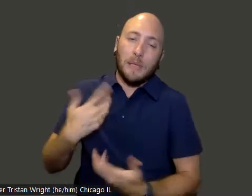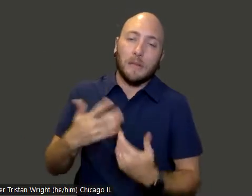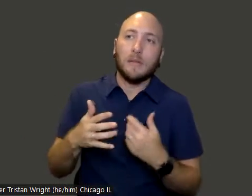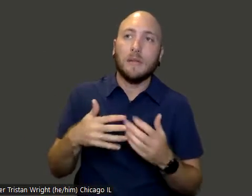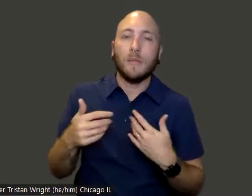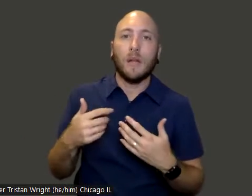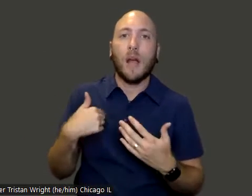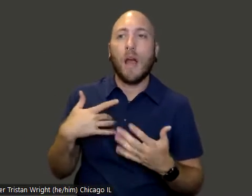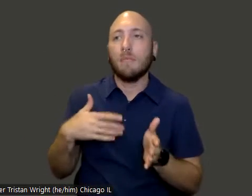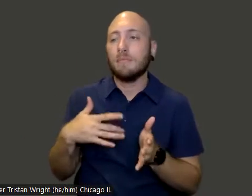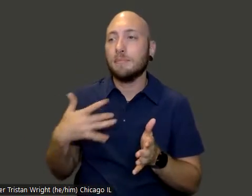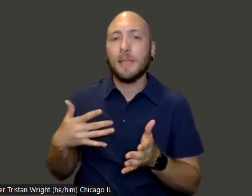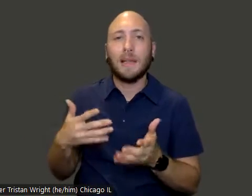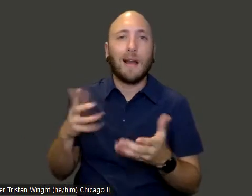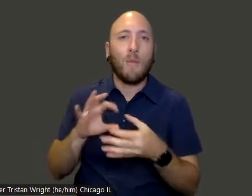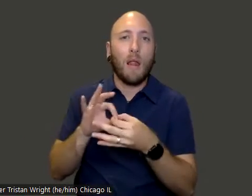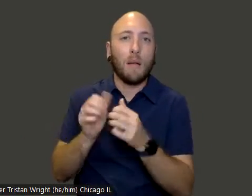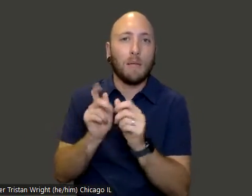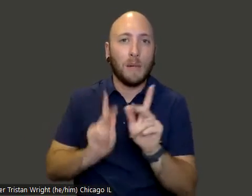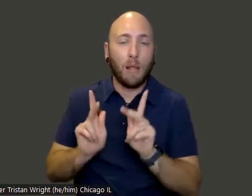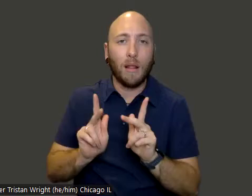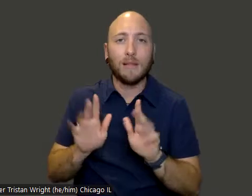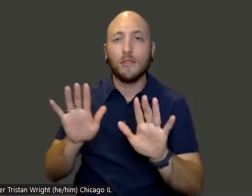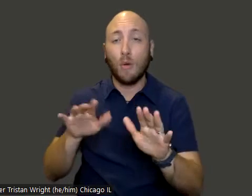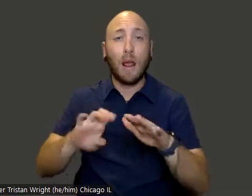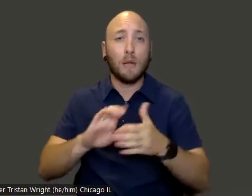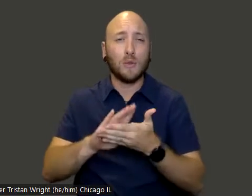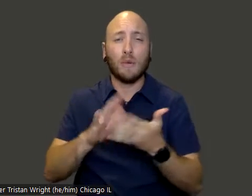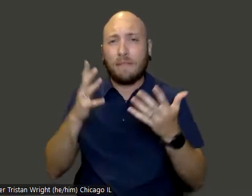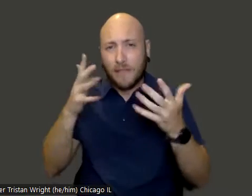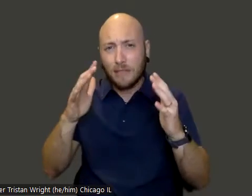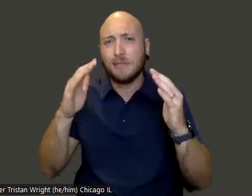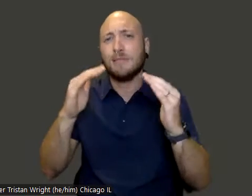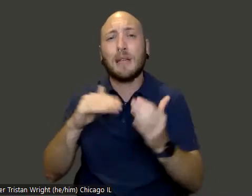Middle school sucked too, because my same behavior just,